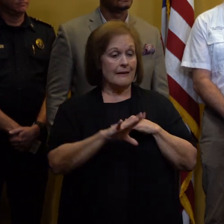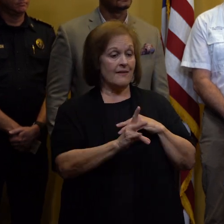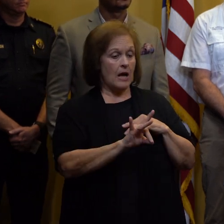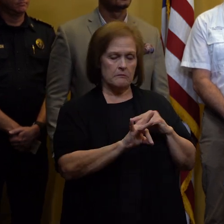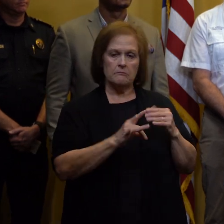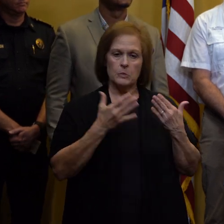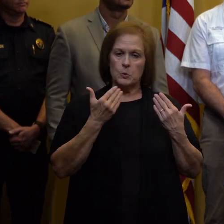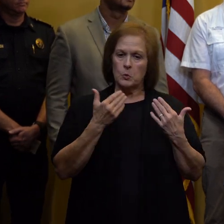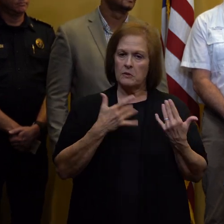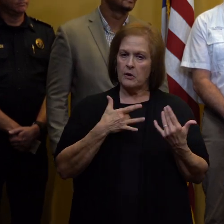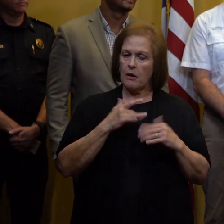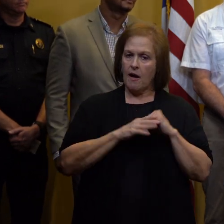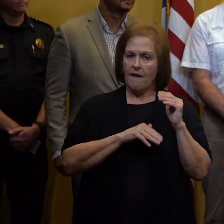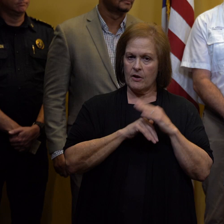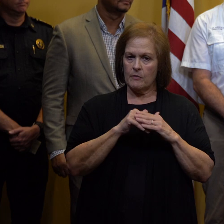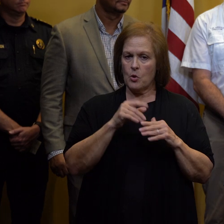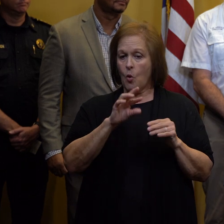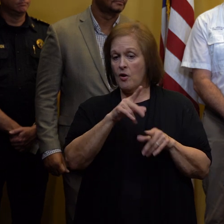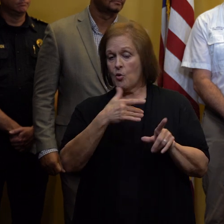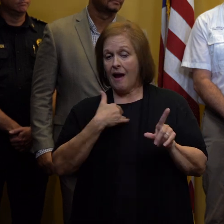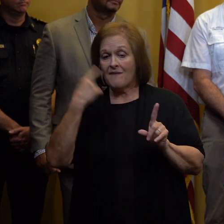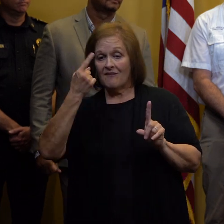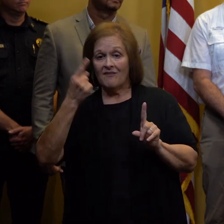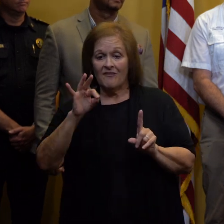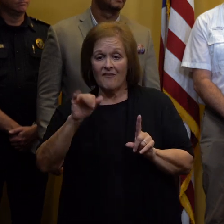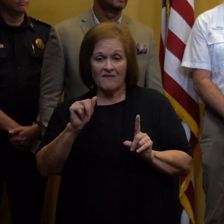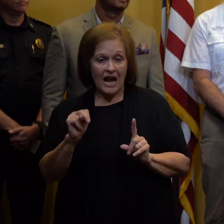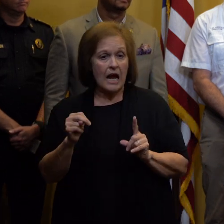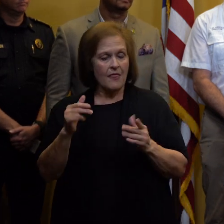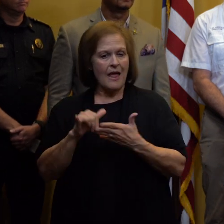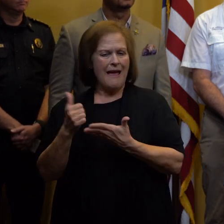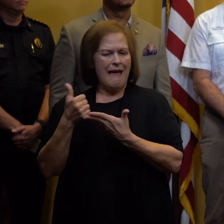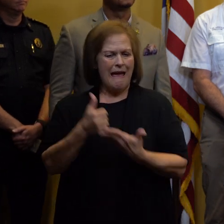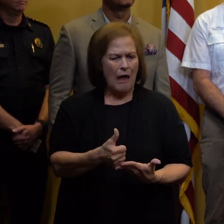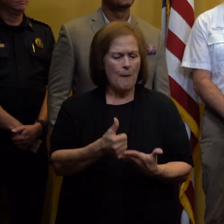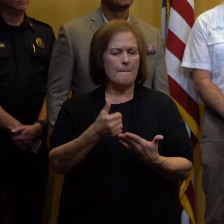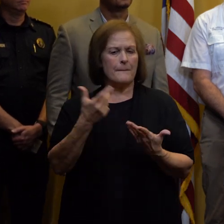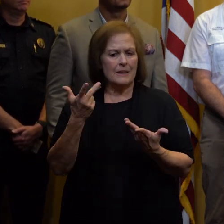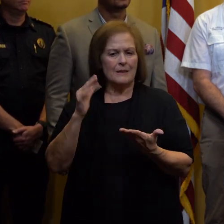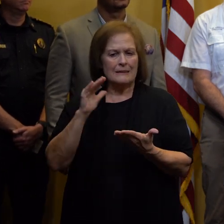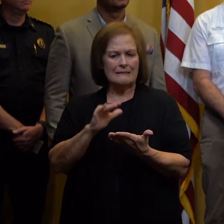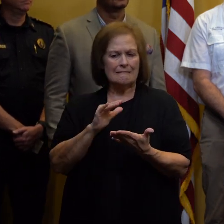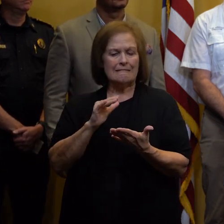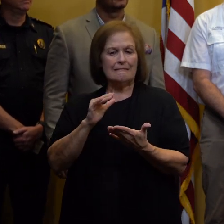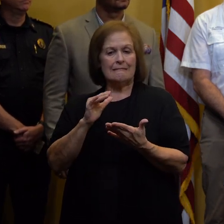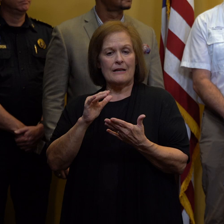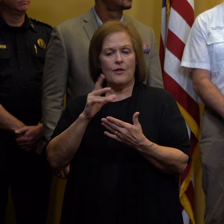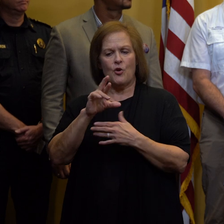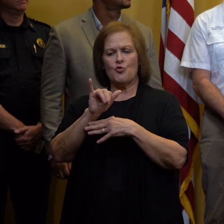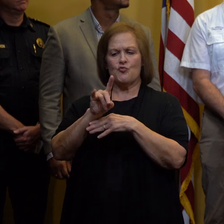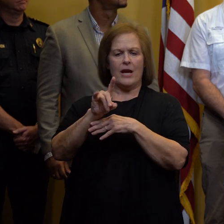use those to help mitigate that. That saves money and it lessens the burden on the grid. As Austin